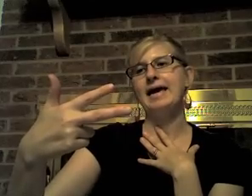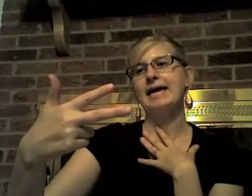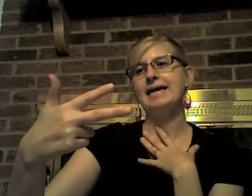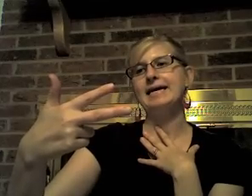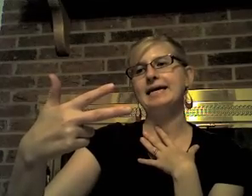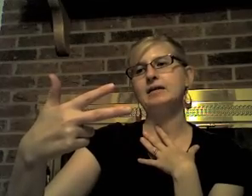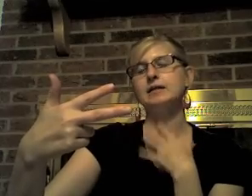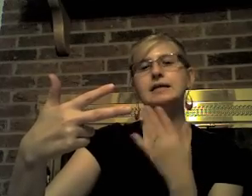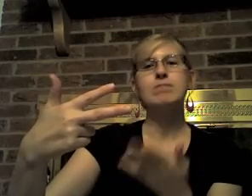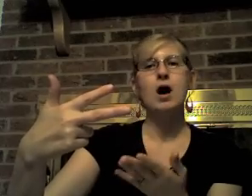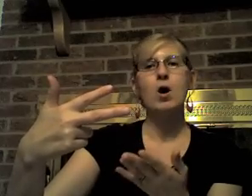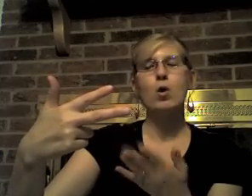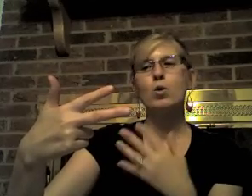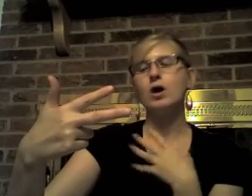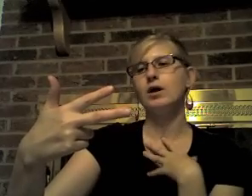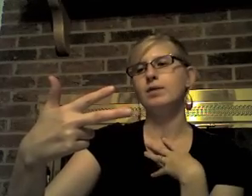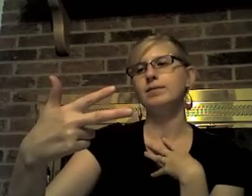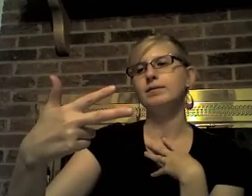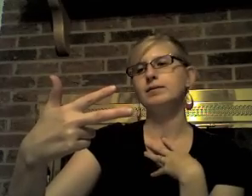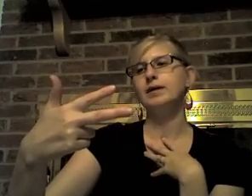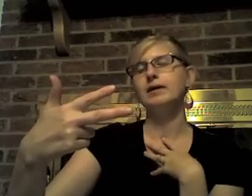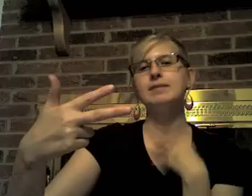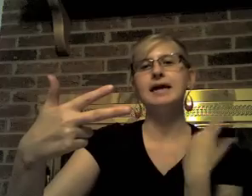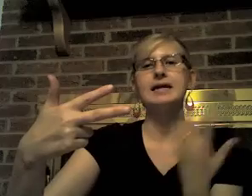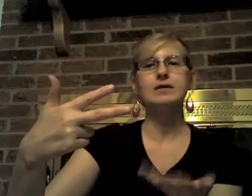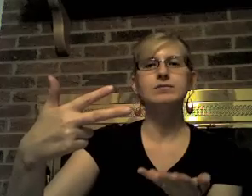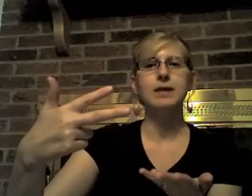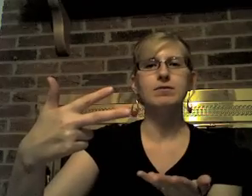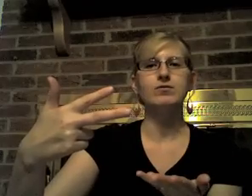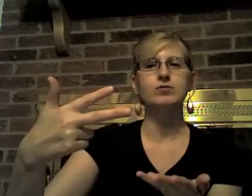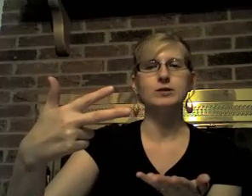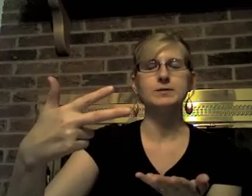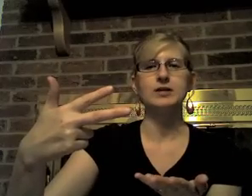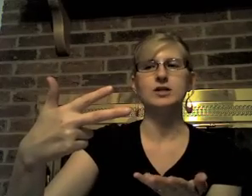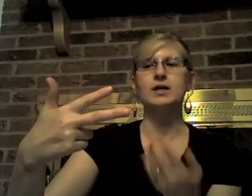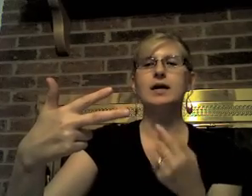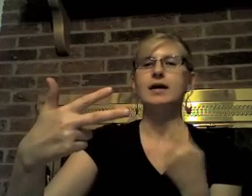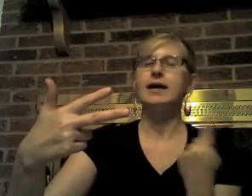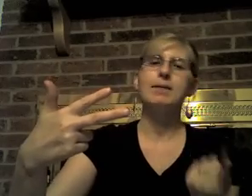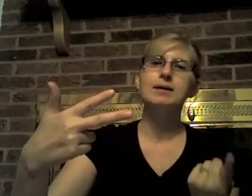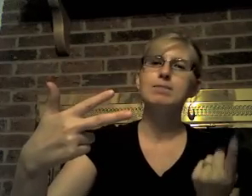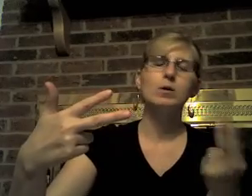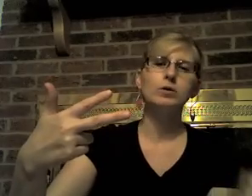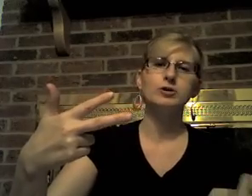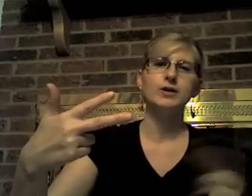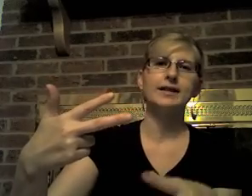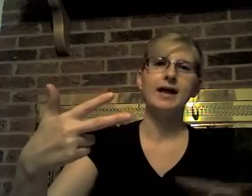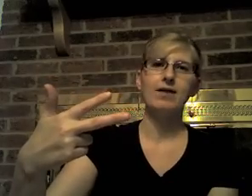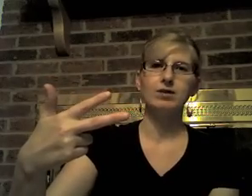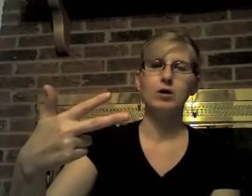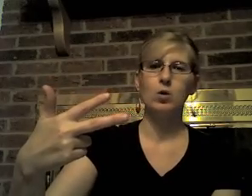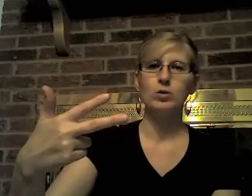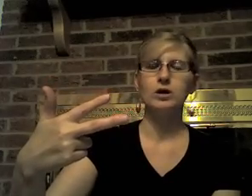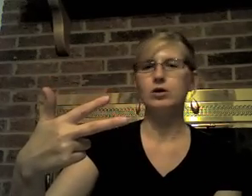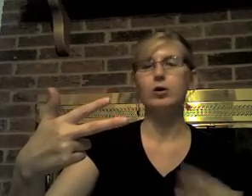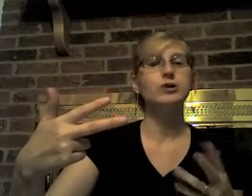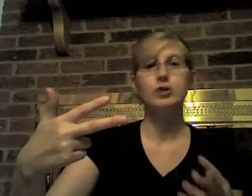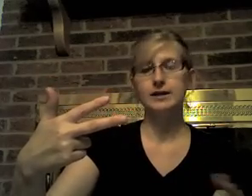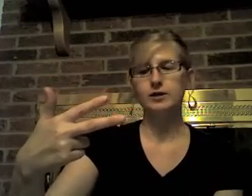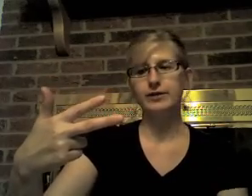a limo, it can be any type of transportation. It can't be a boat or a train. They have their own, or a trailer. They